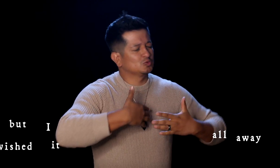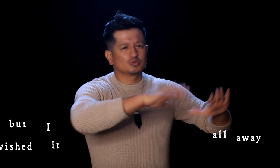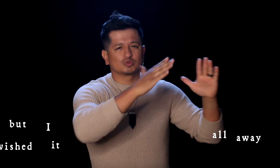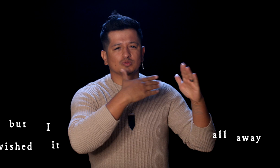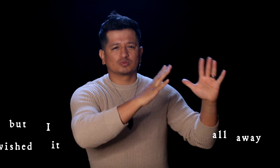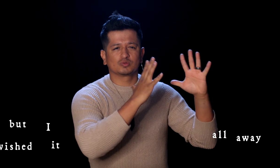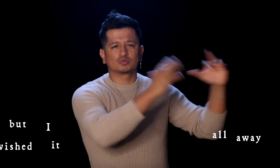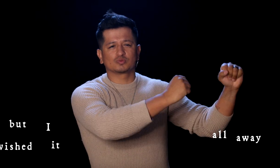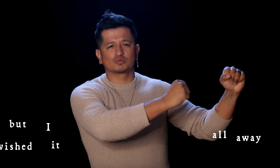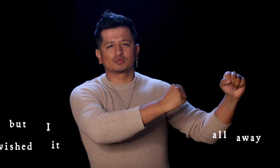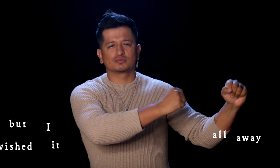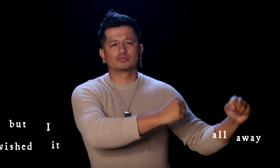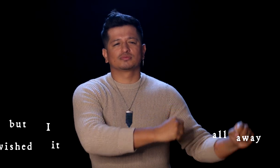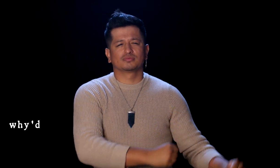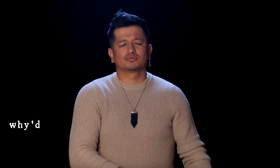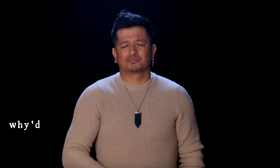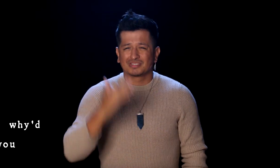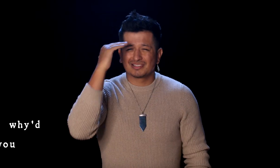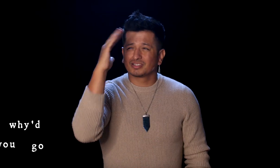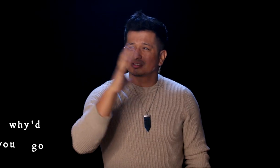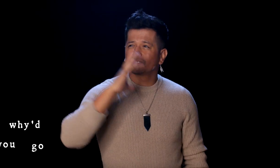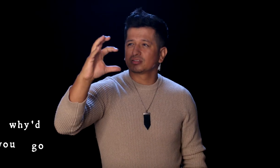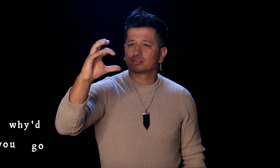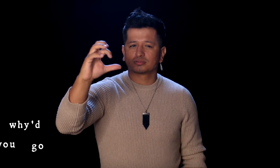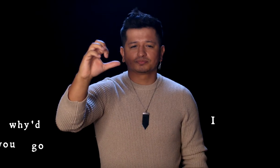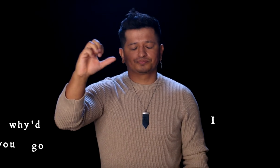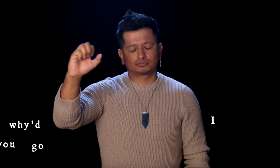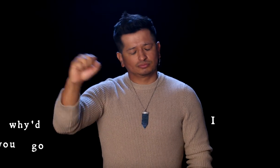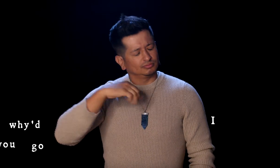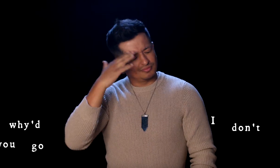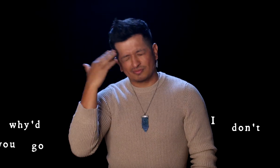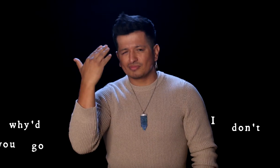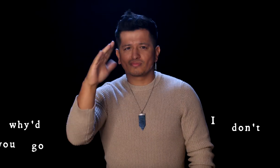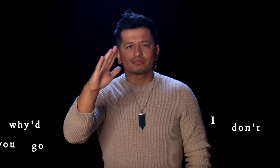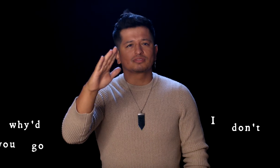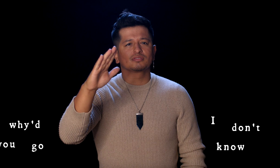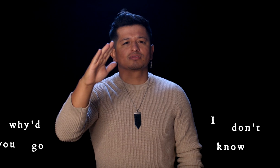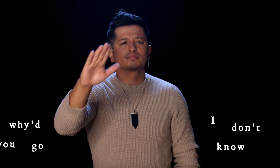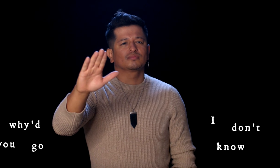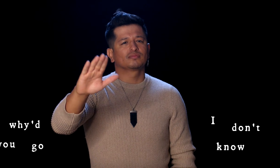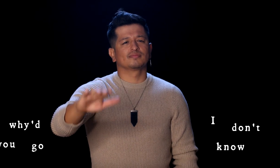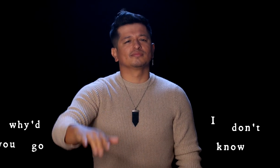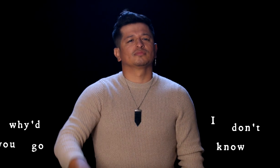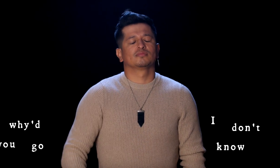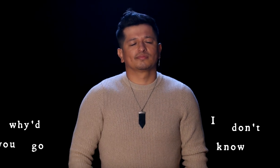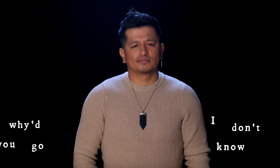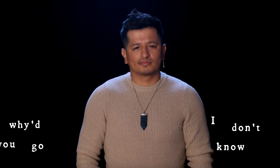away away Why'd you go? I don't know